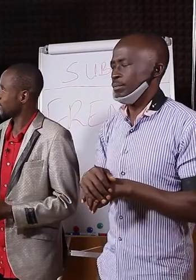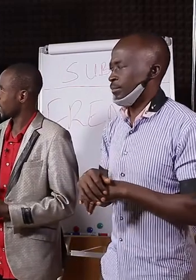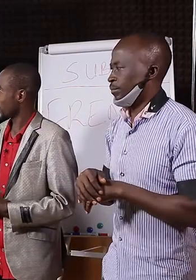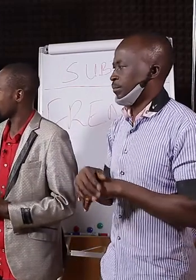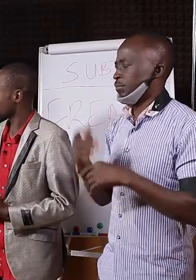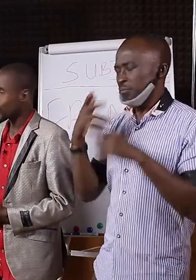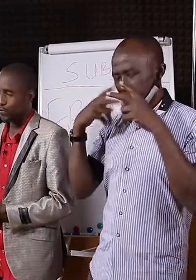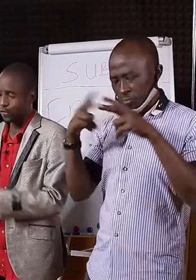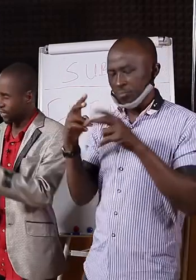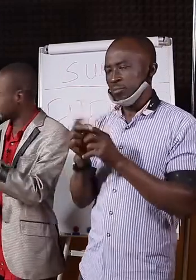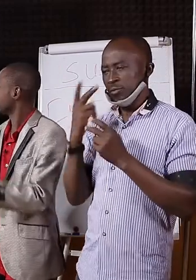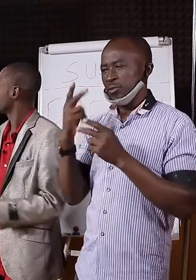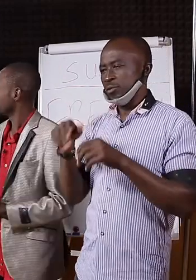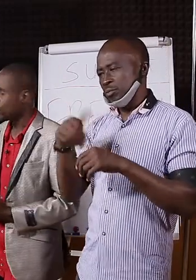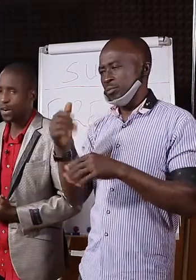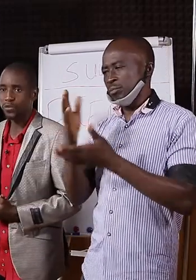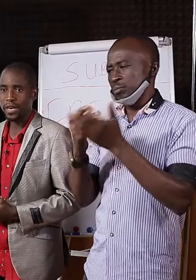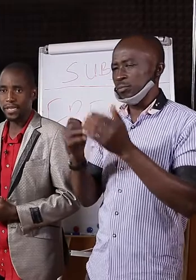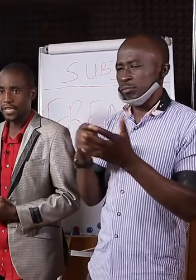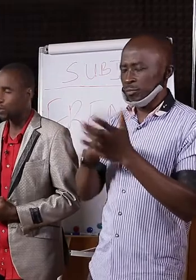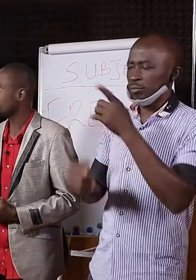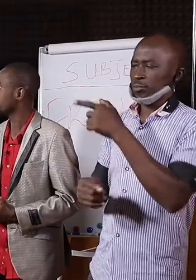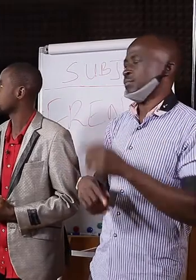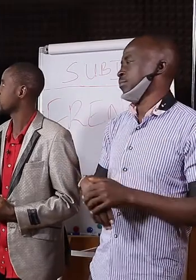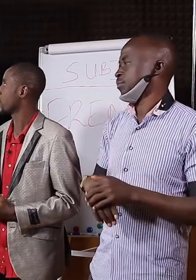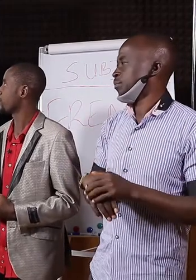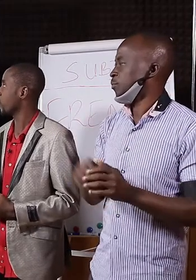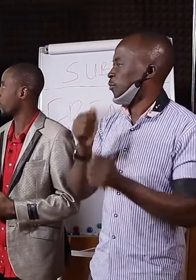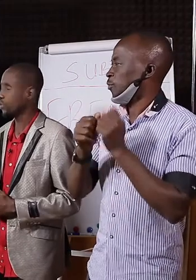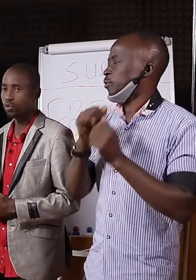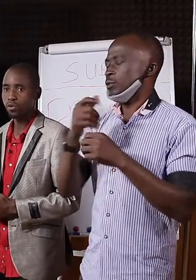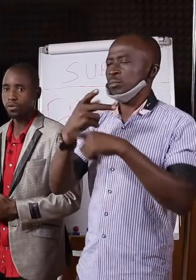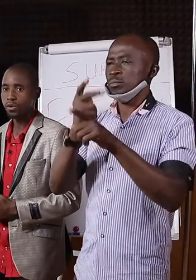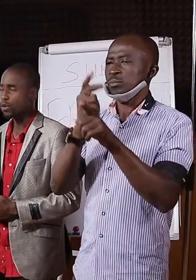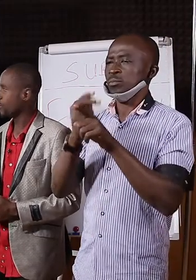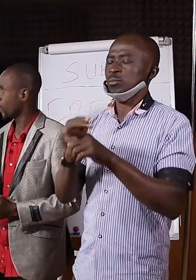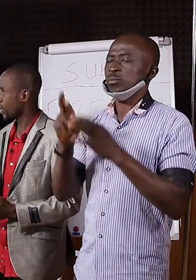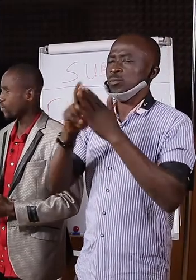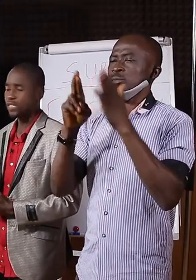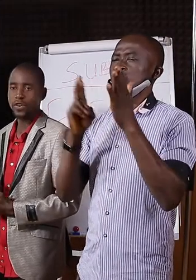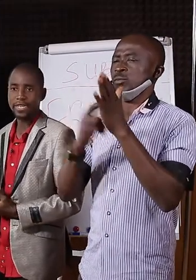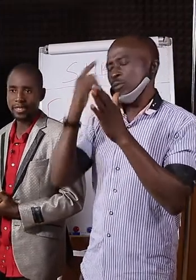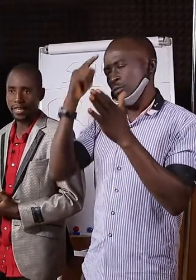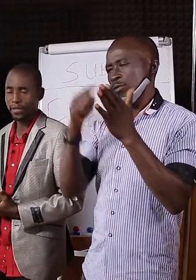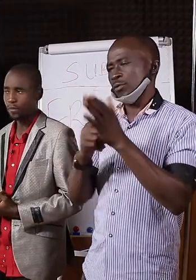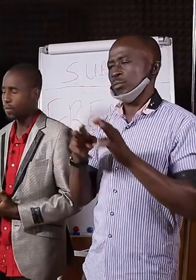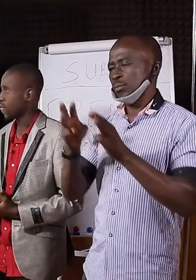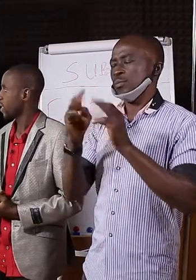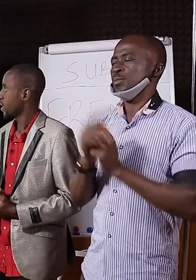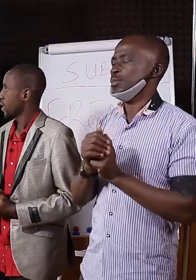Then let's see another part of inverse variation, which is the product rule for inverse